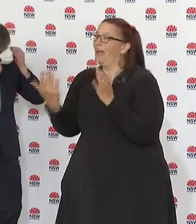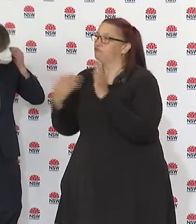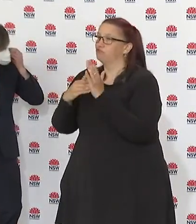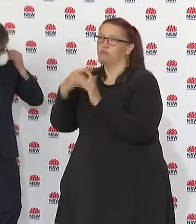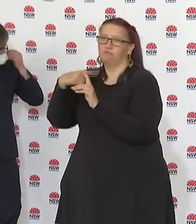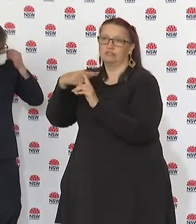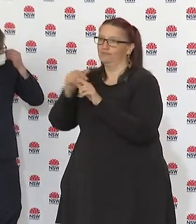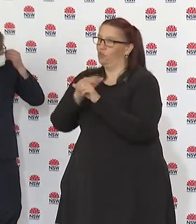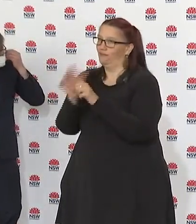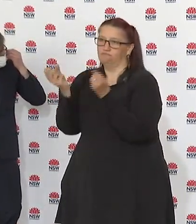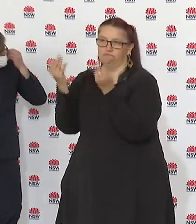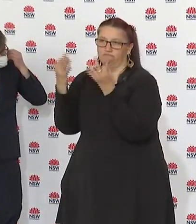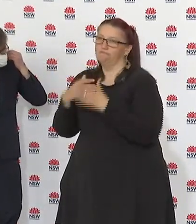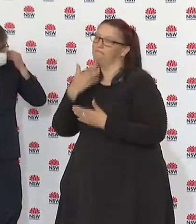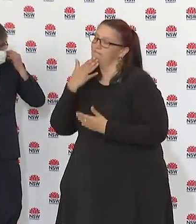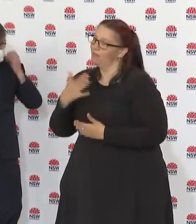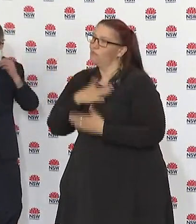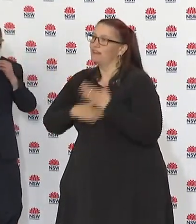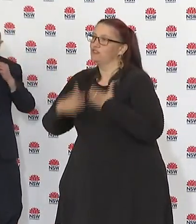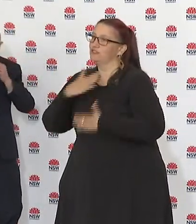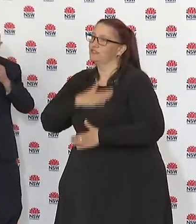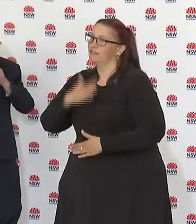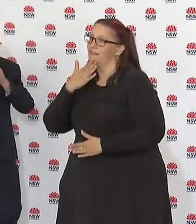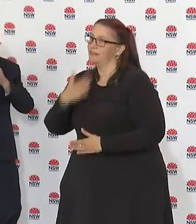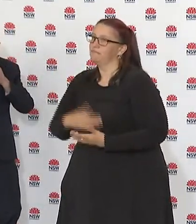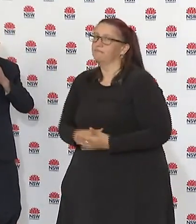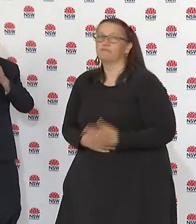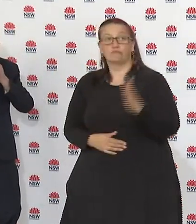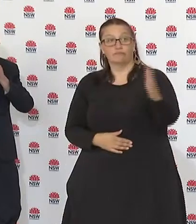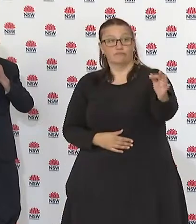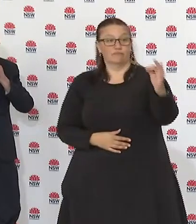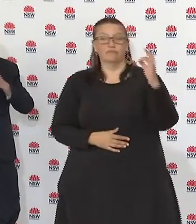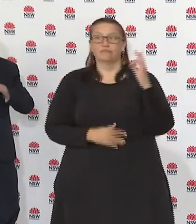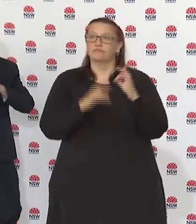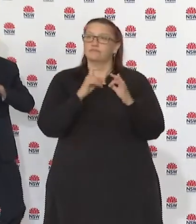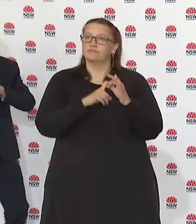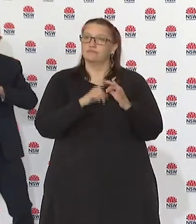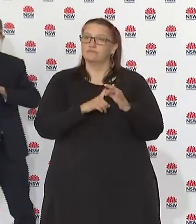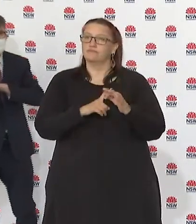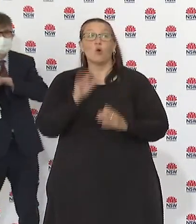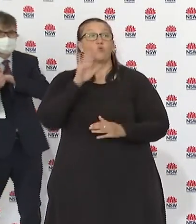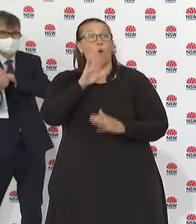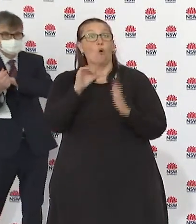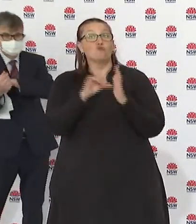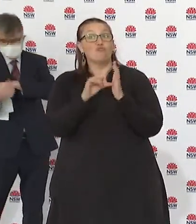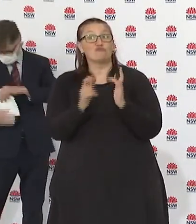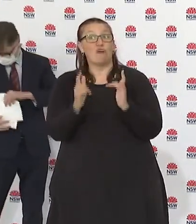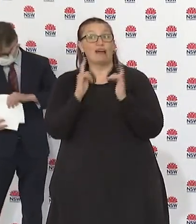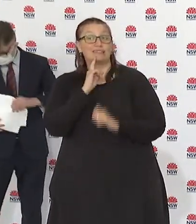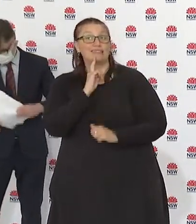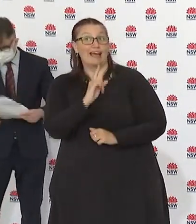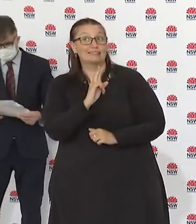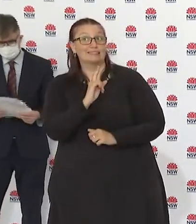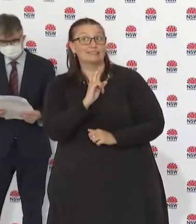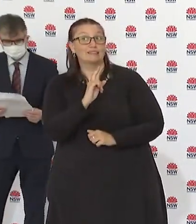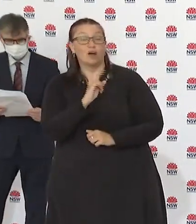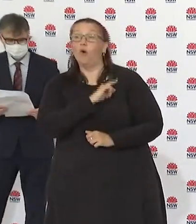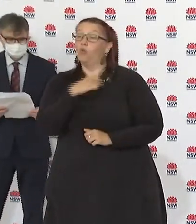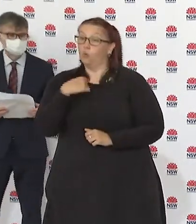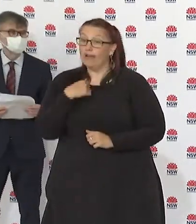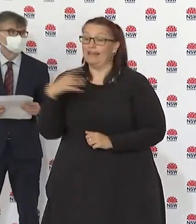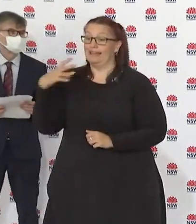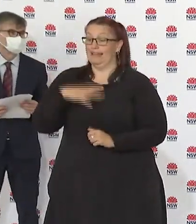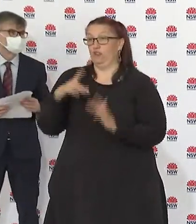your Treasurer has said repeatedly that we do need JobKeeper. Is it your position that New South Wales